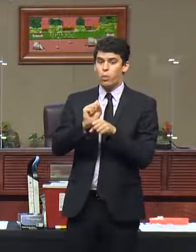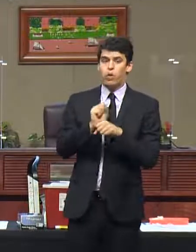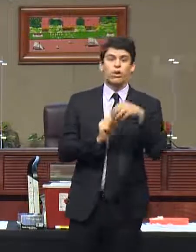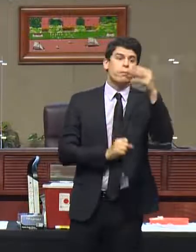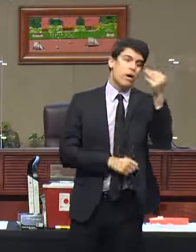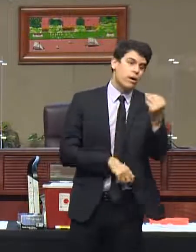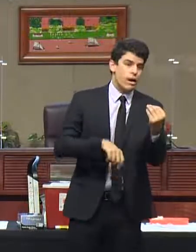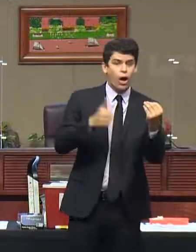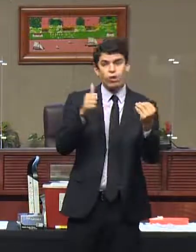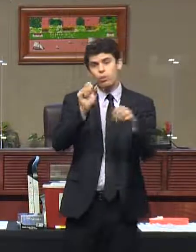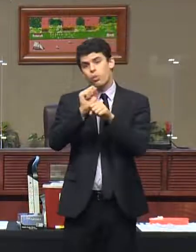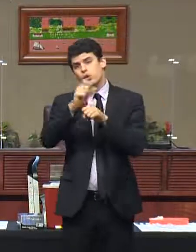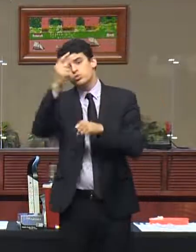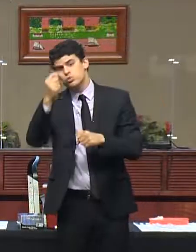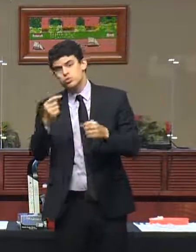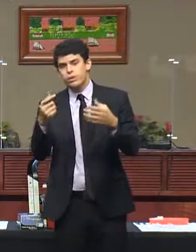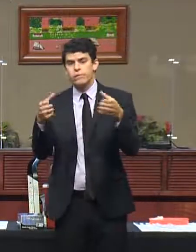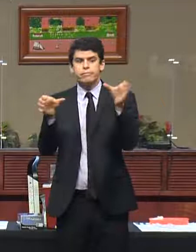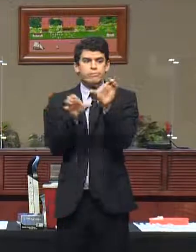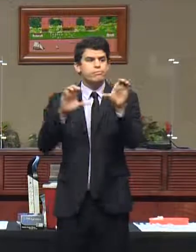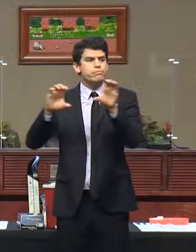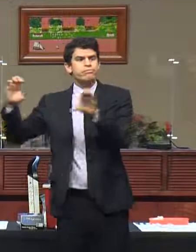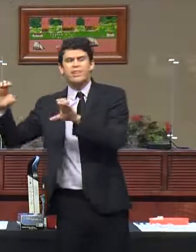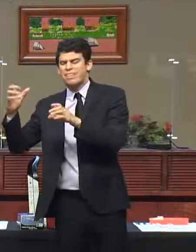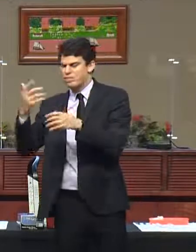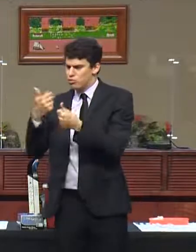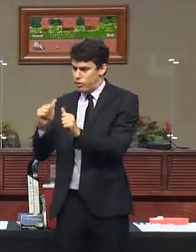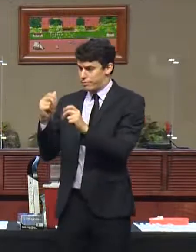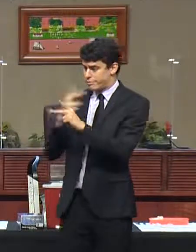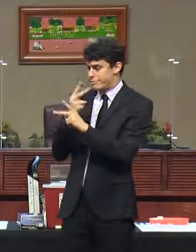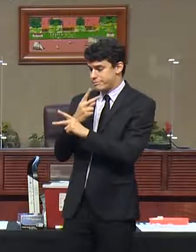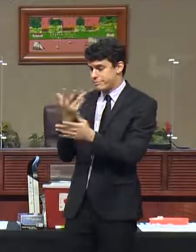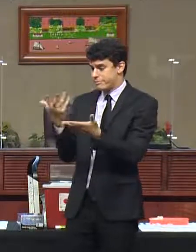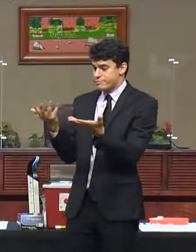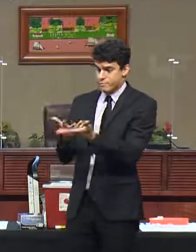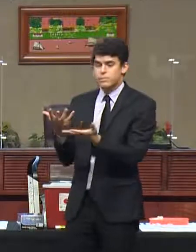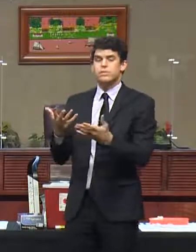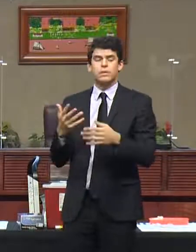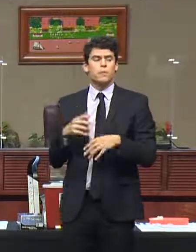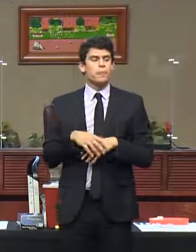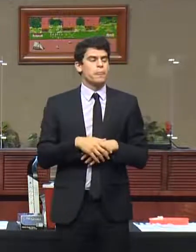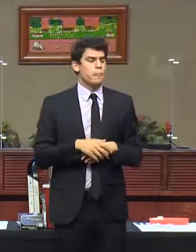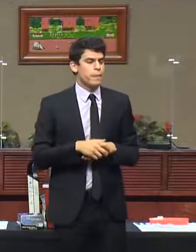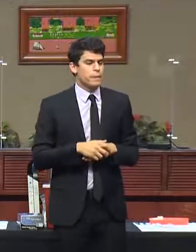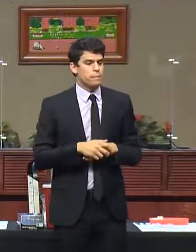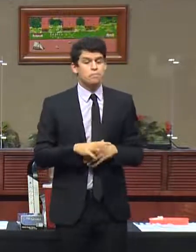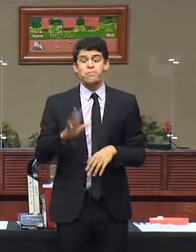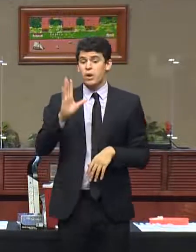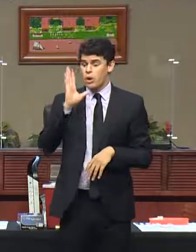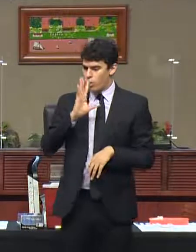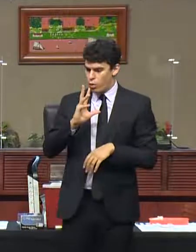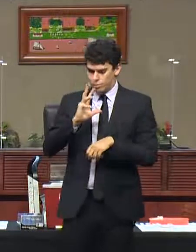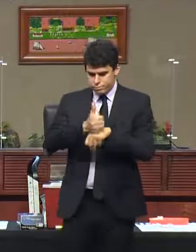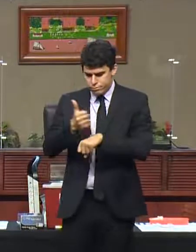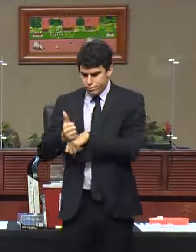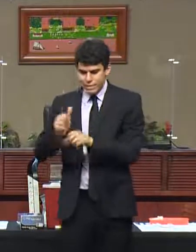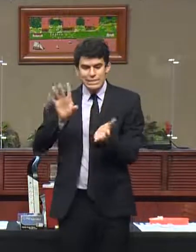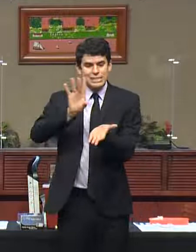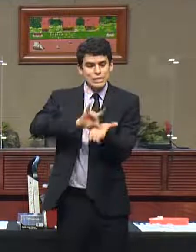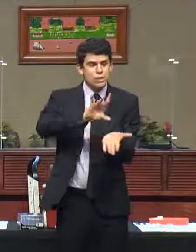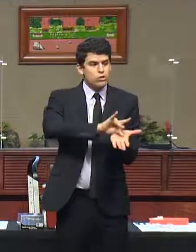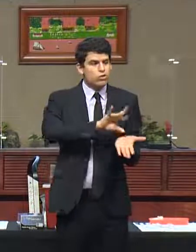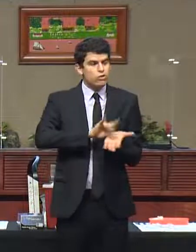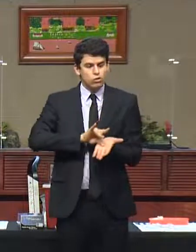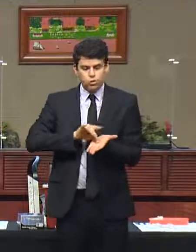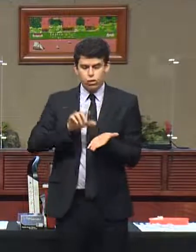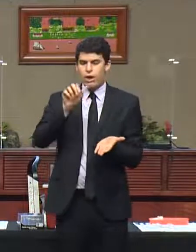in terms of socially distancing and how you walk around in the building, similar to the arrows that you see on the floor so that people aren't passing